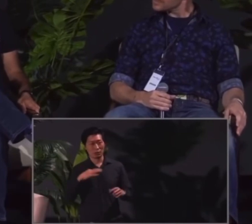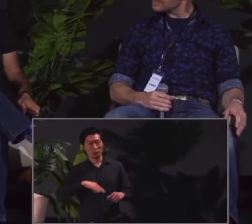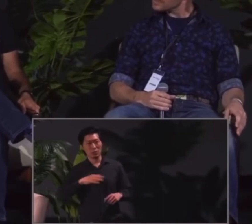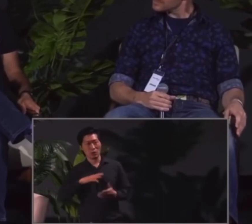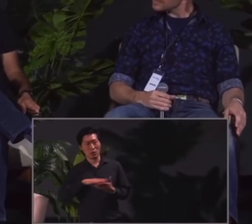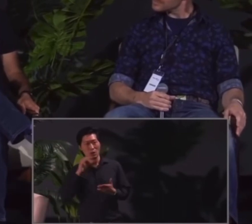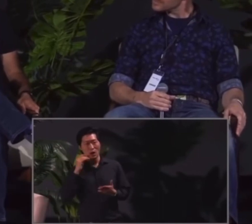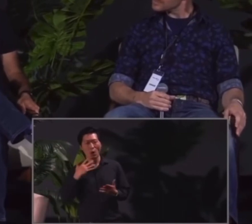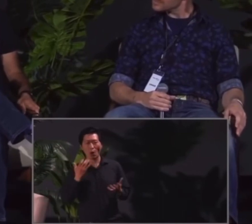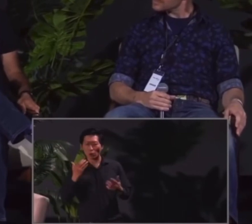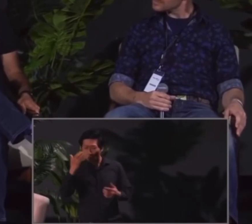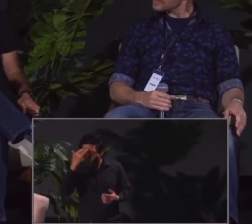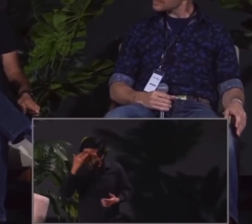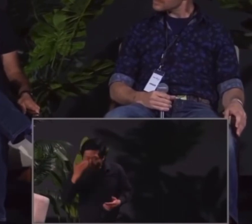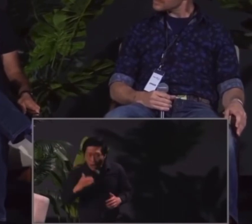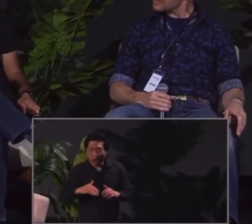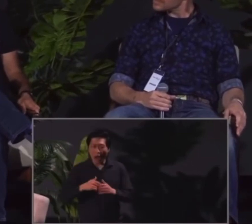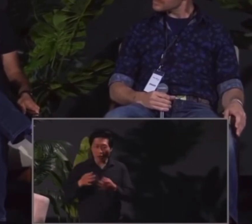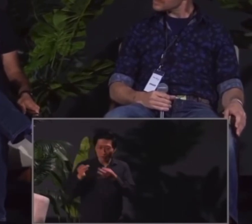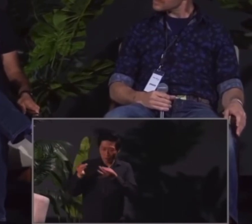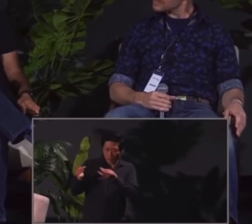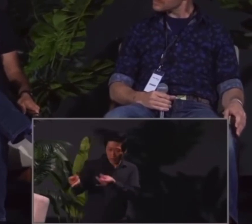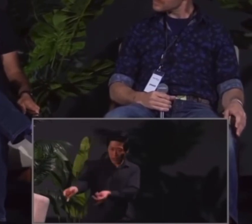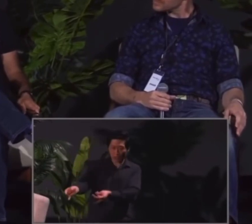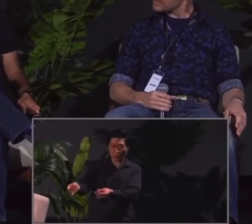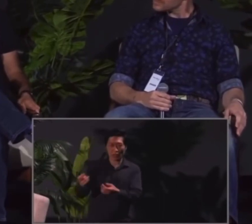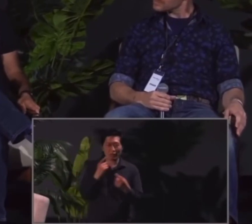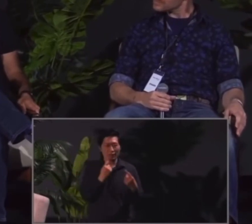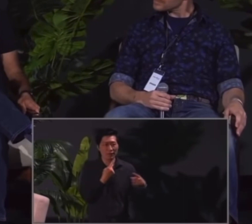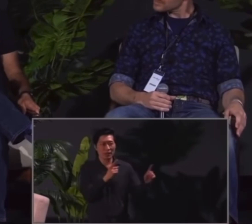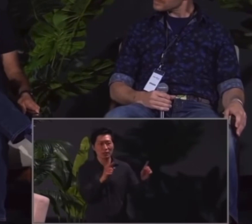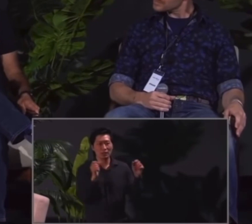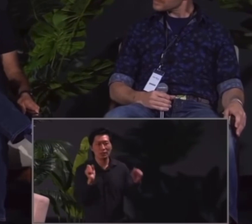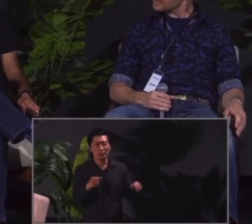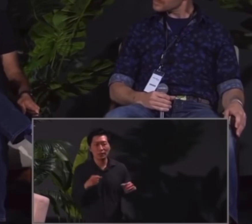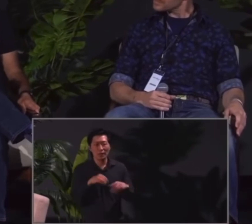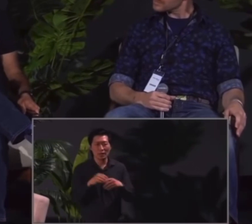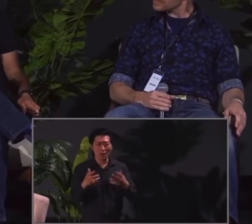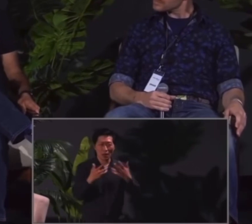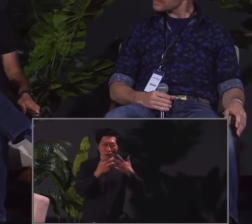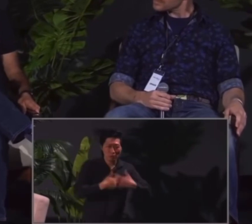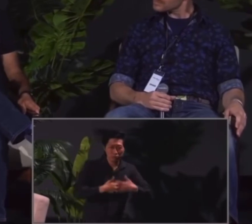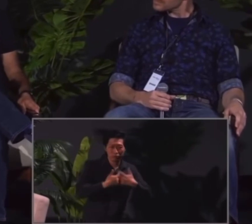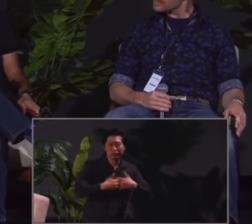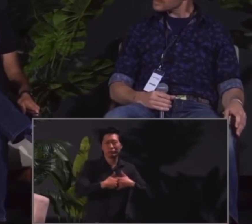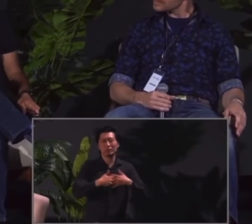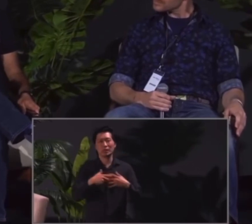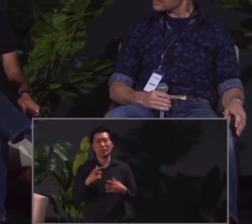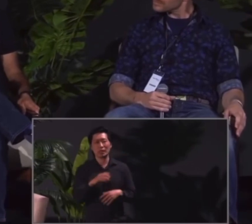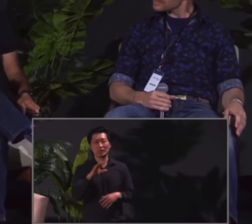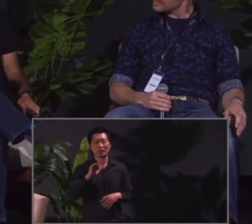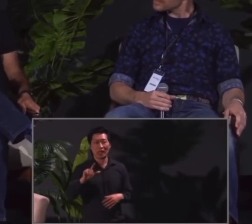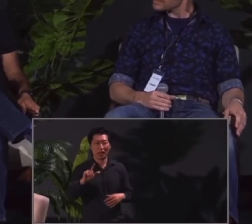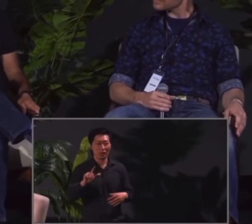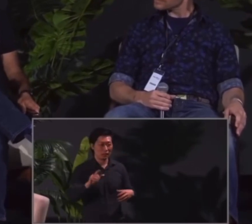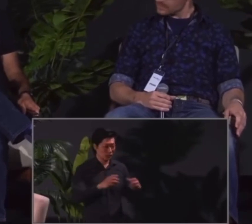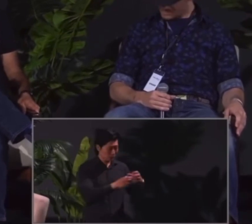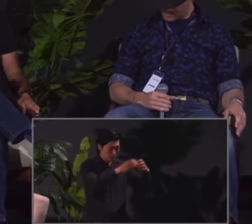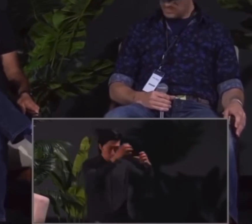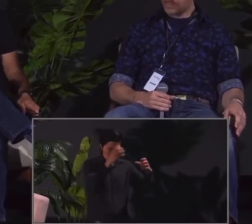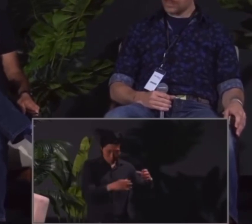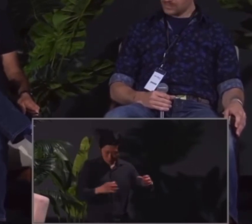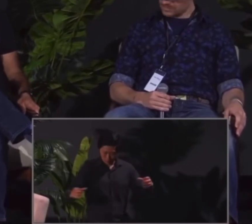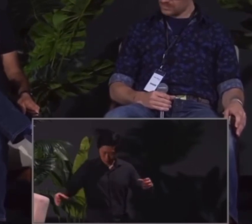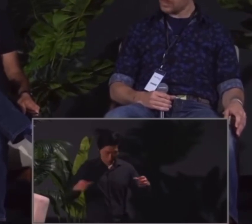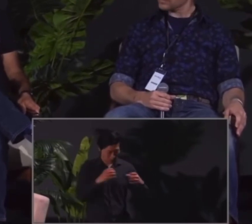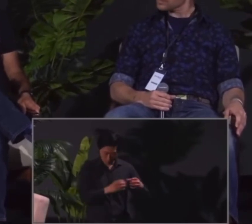how efficient or effective they could be in the manufacturing of the cells into the battery pack and into the